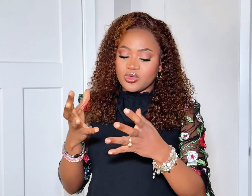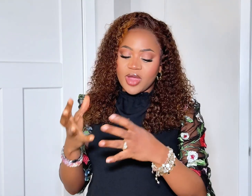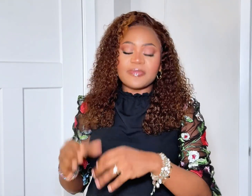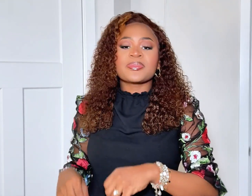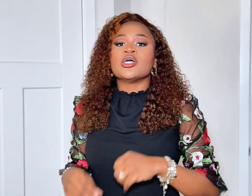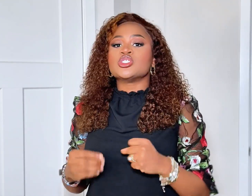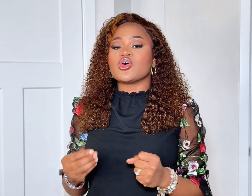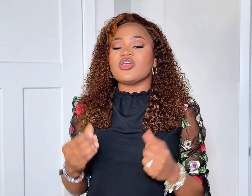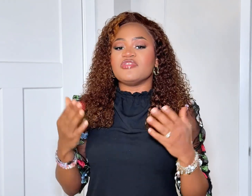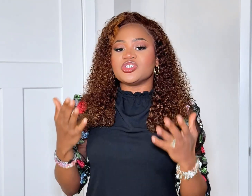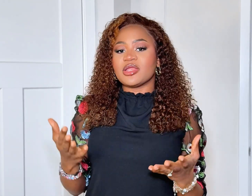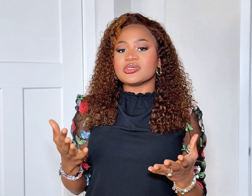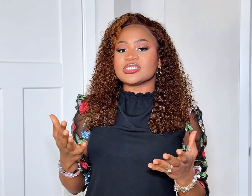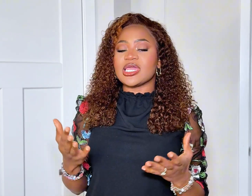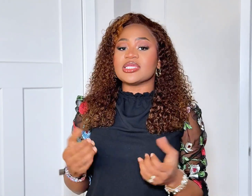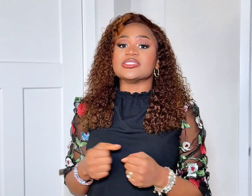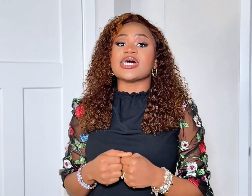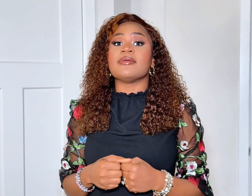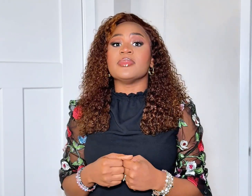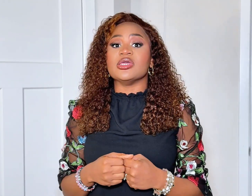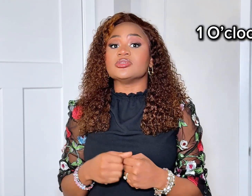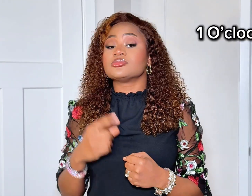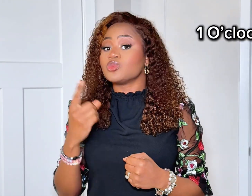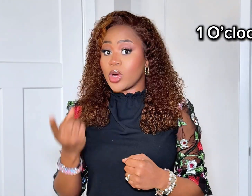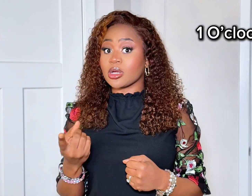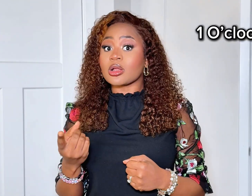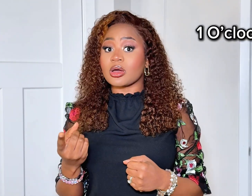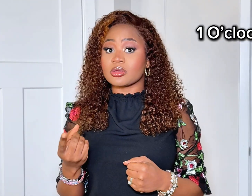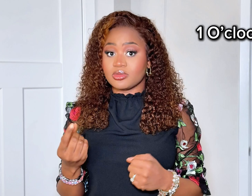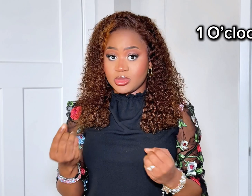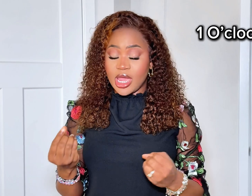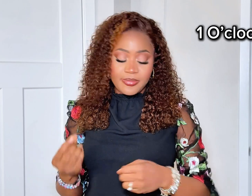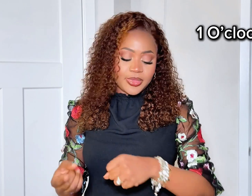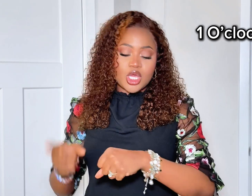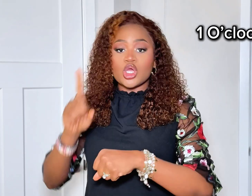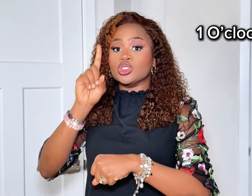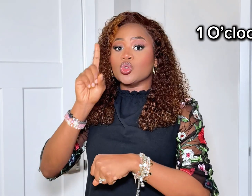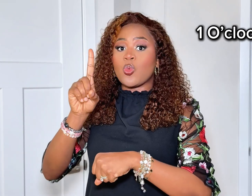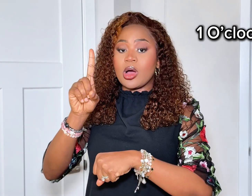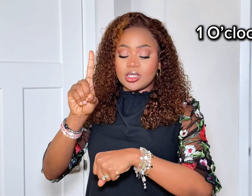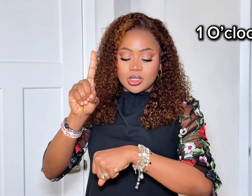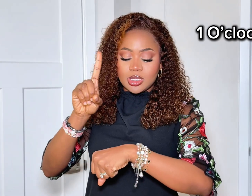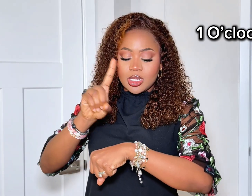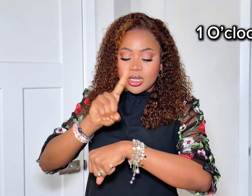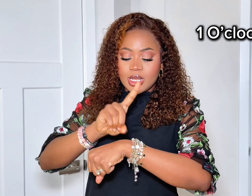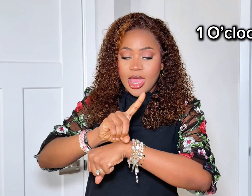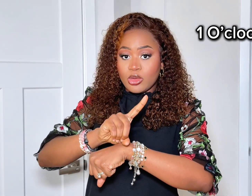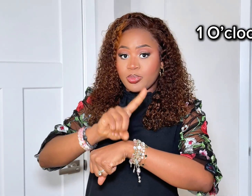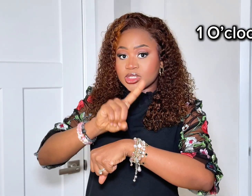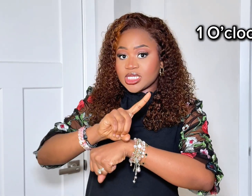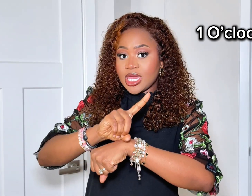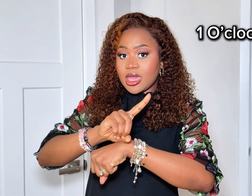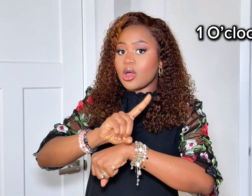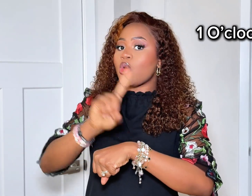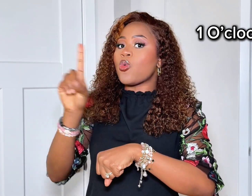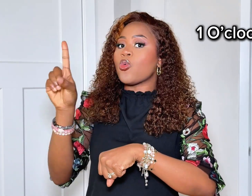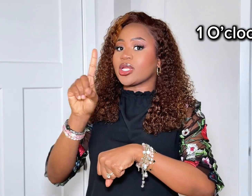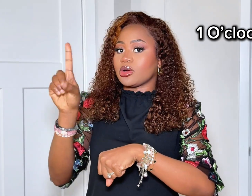right? So if you're trying to say the time is 1 o'clock, yeah? You do 1 and you put it here, 1